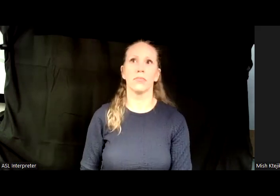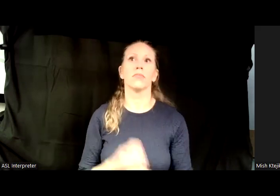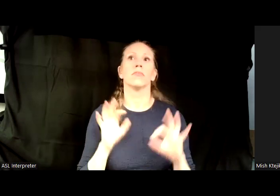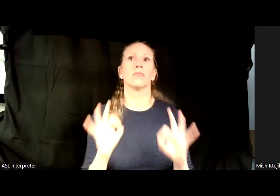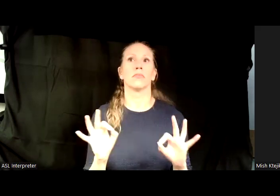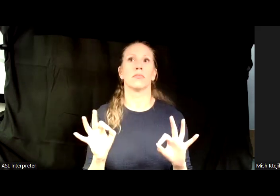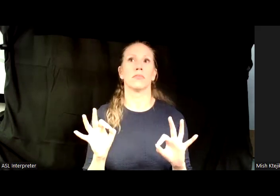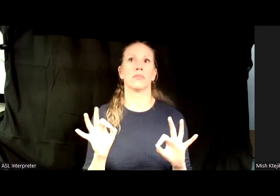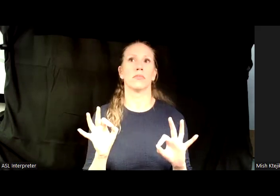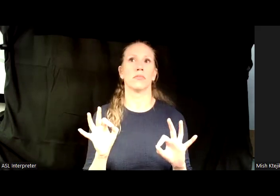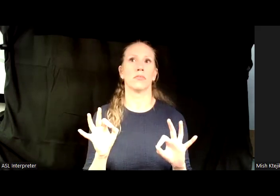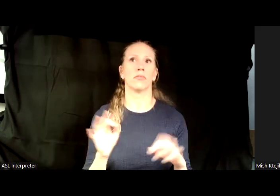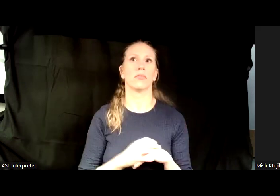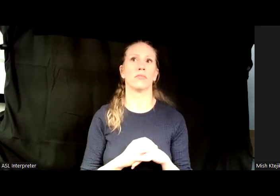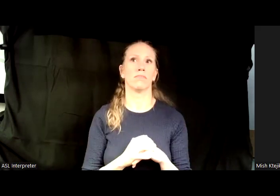seconds.